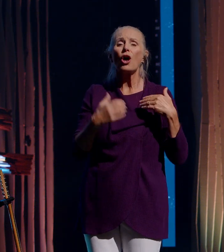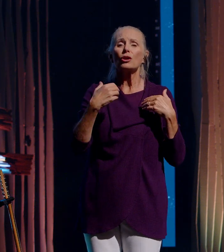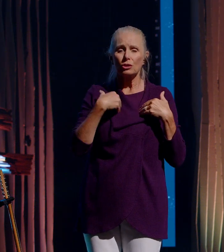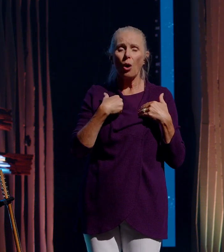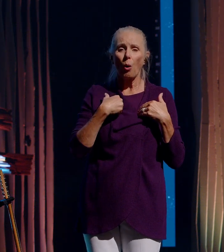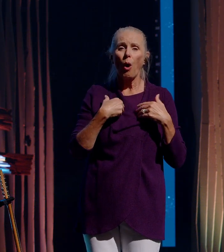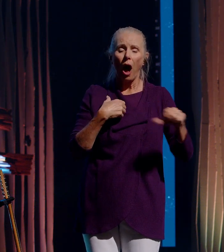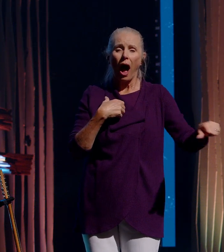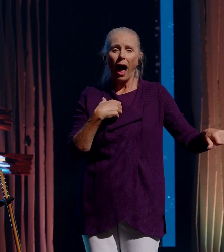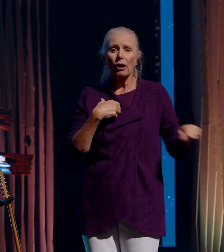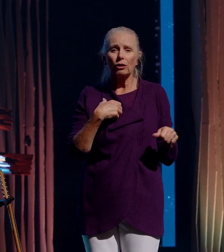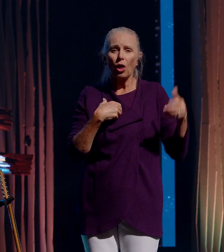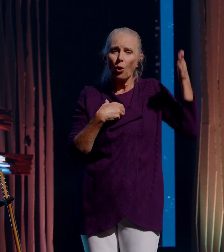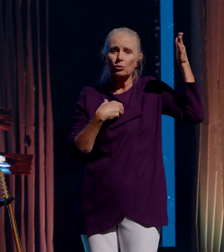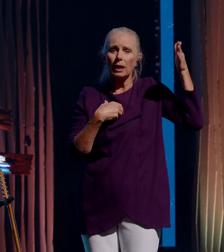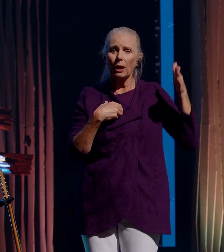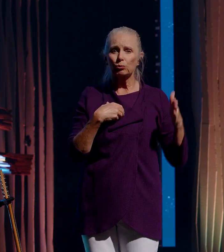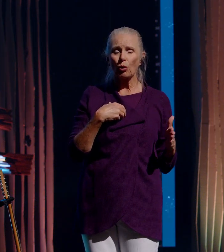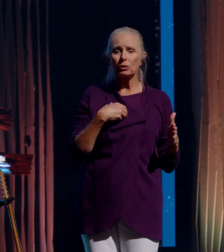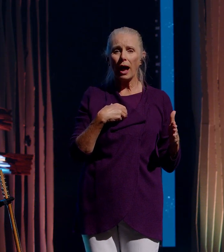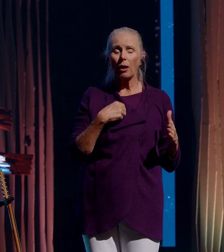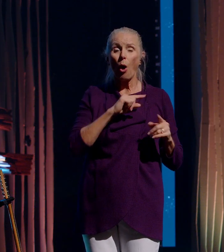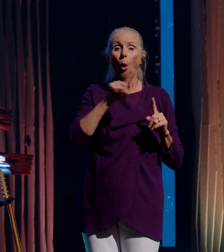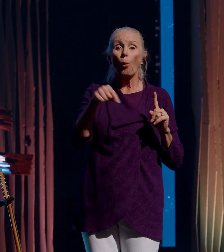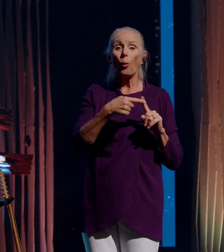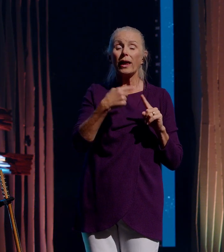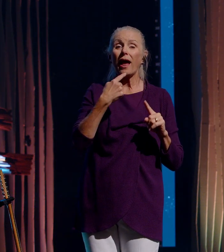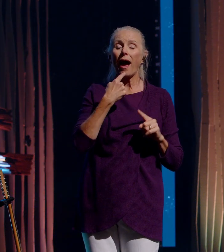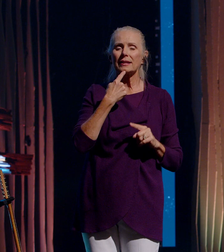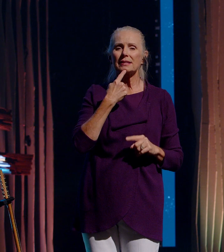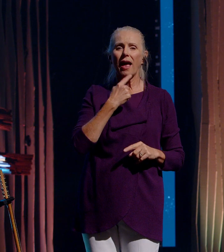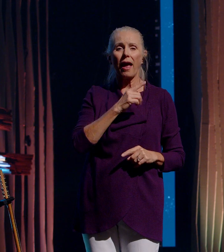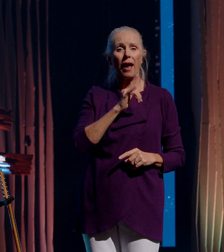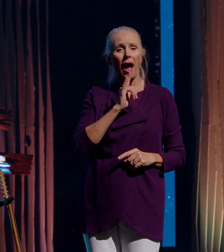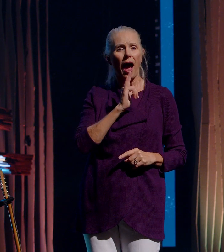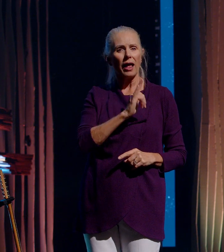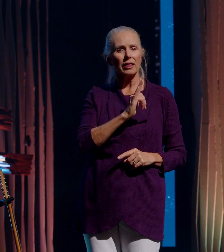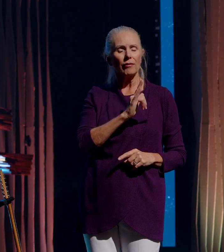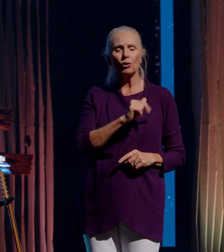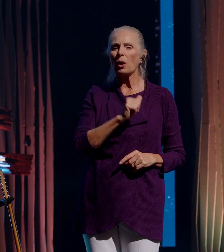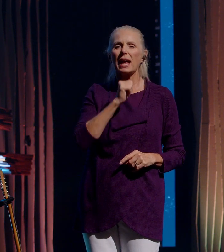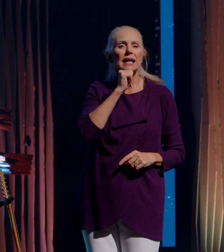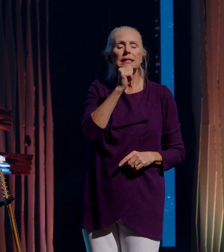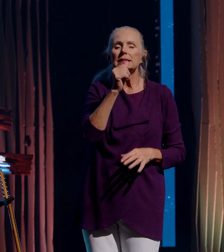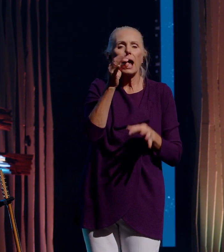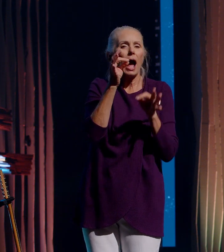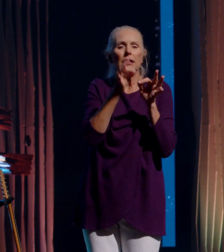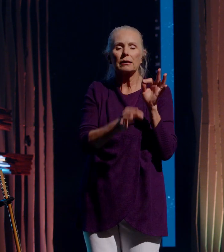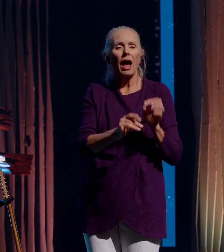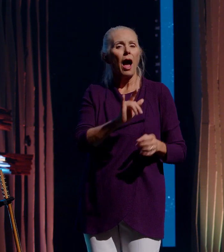down the window. But when I say I love you, I'm not just saying it as an expression